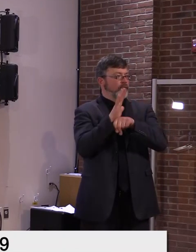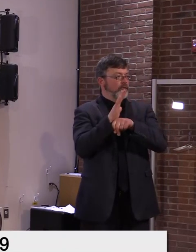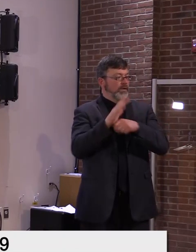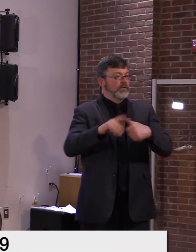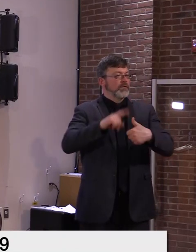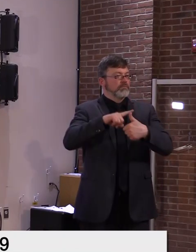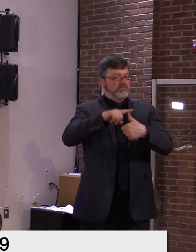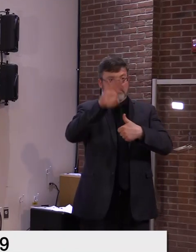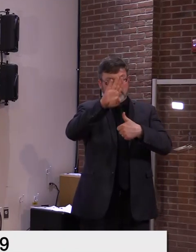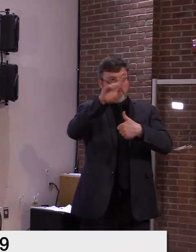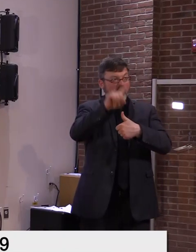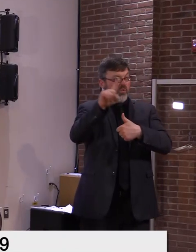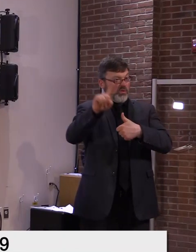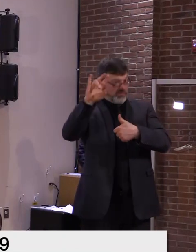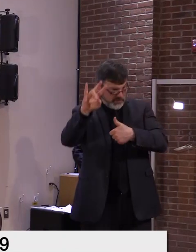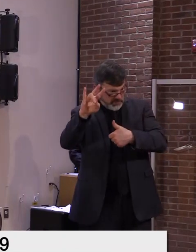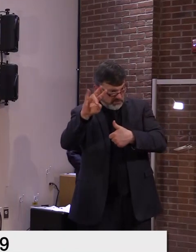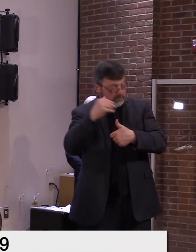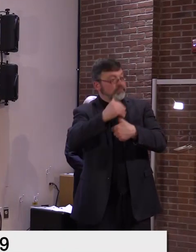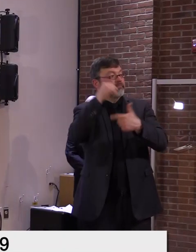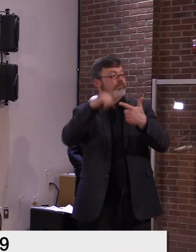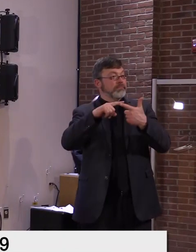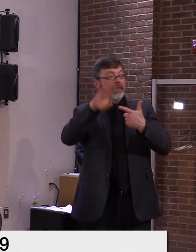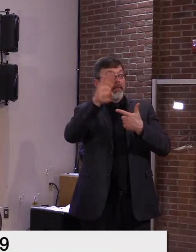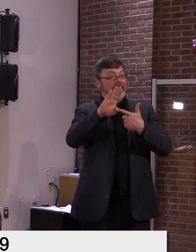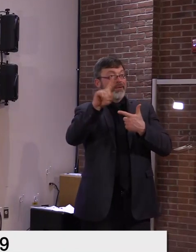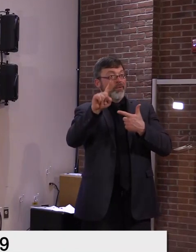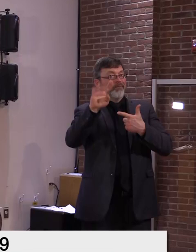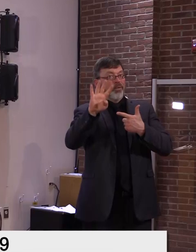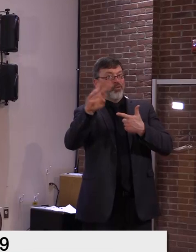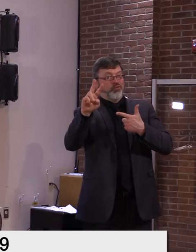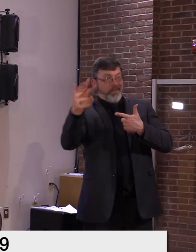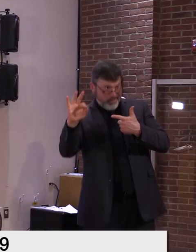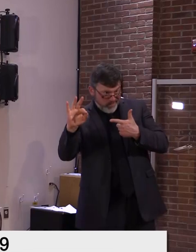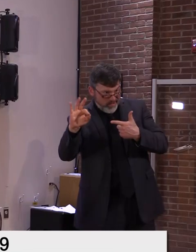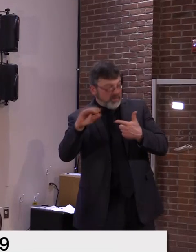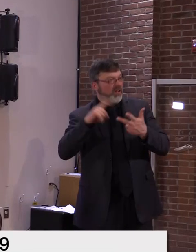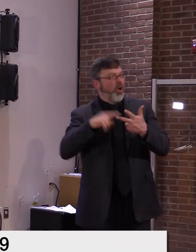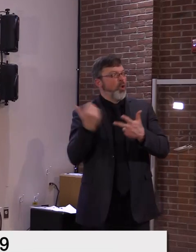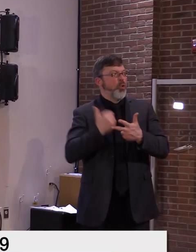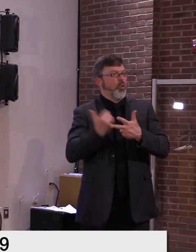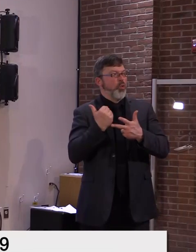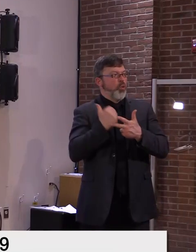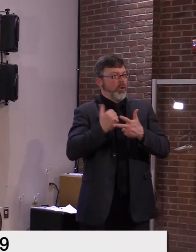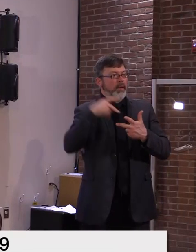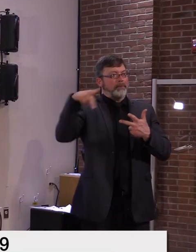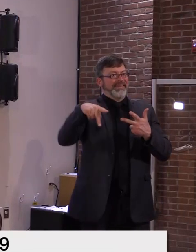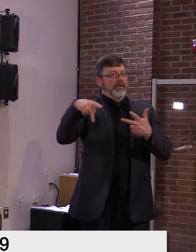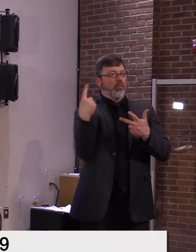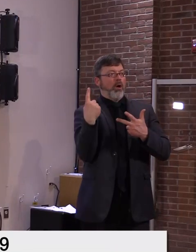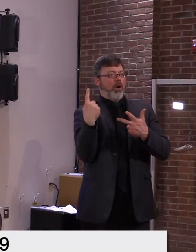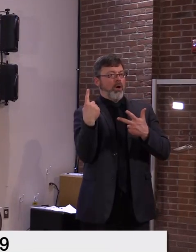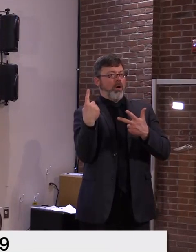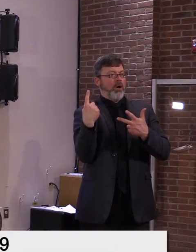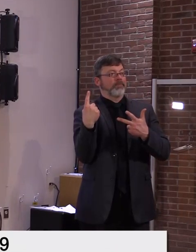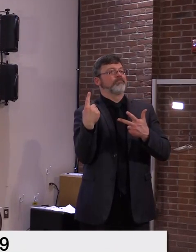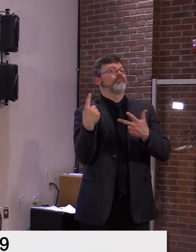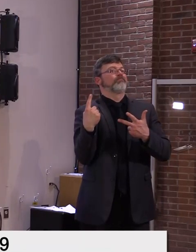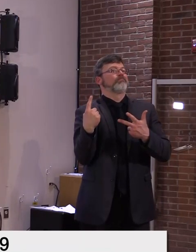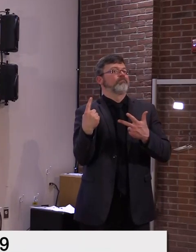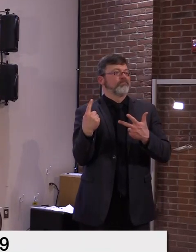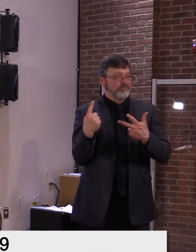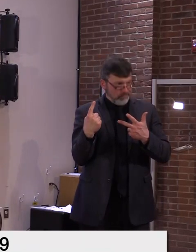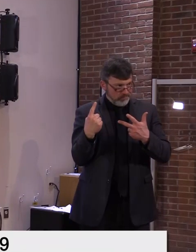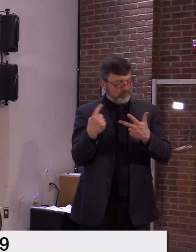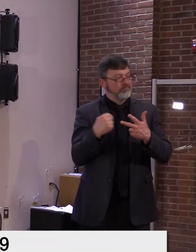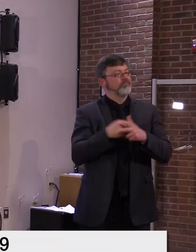variant. We are finding B117 much more frequently now in both samples